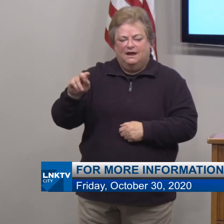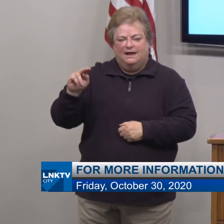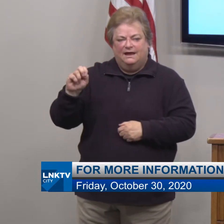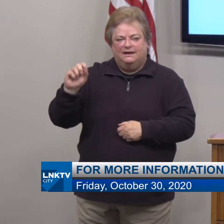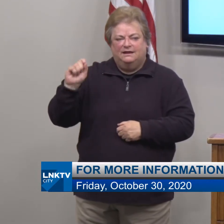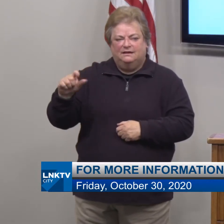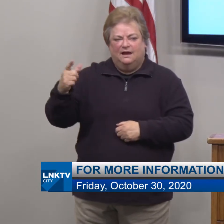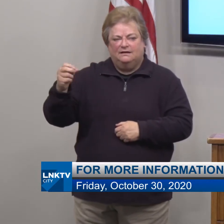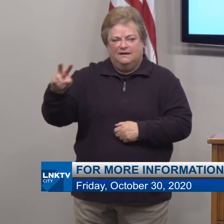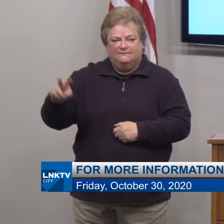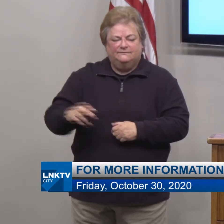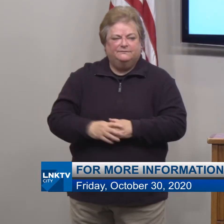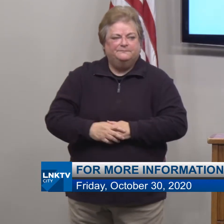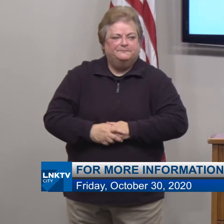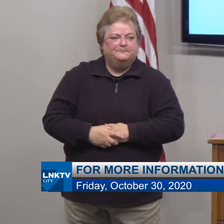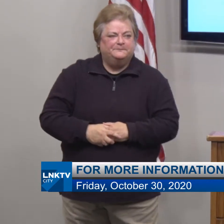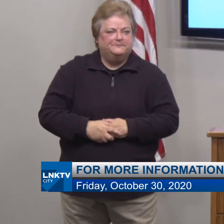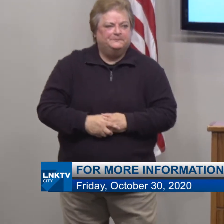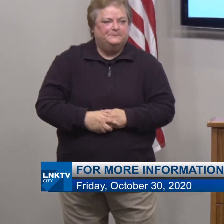health.lincoln.ne.gov.